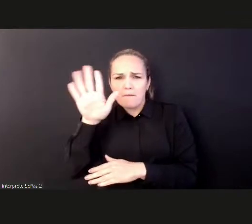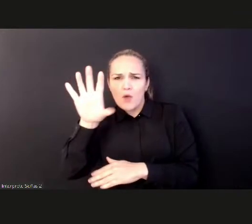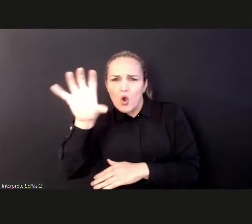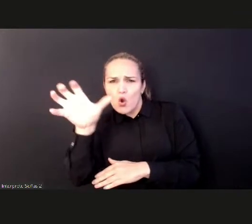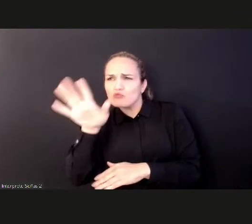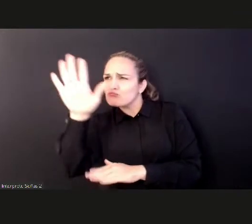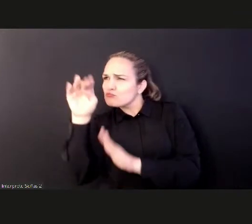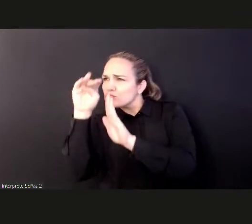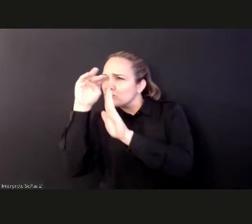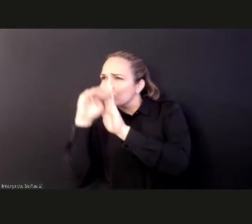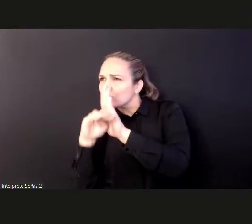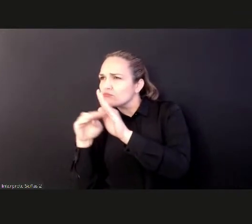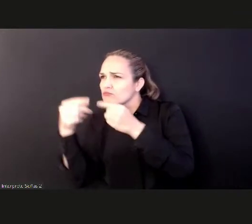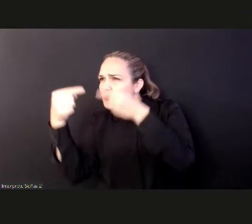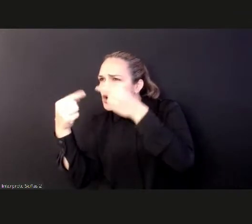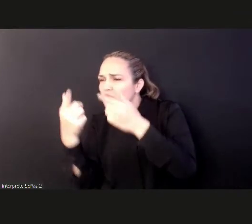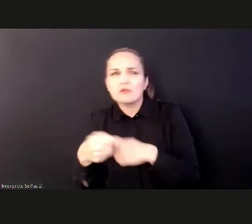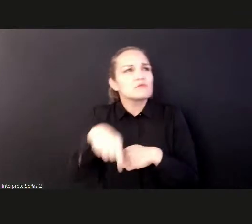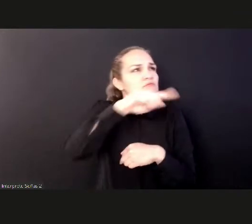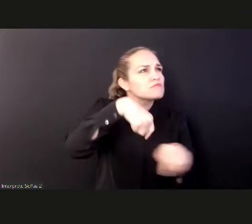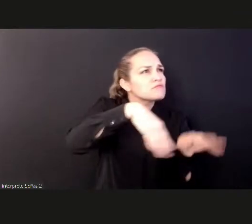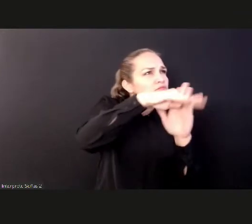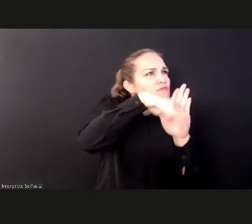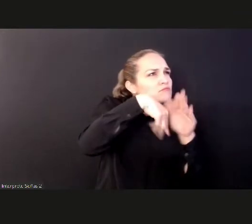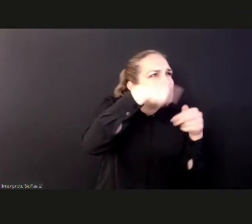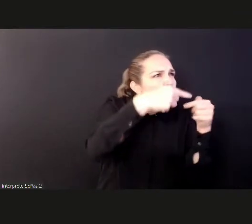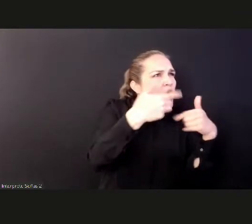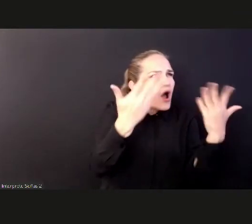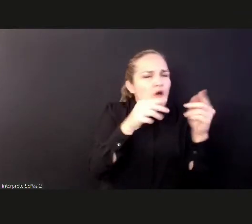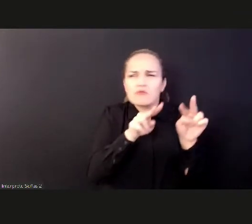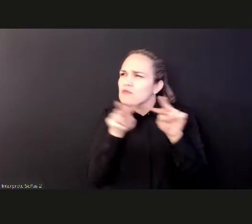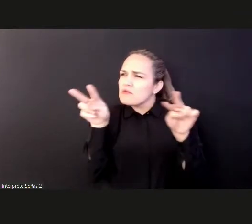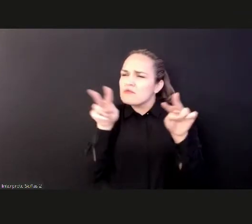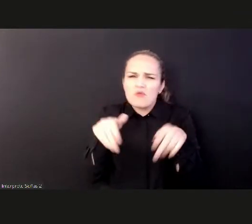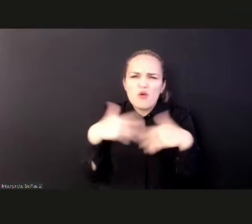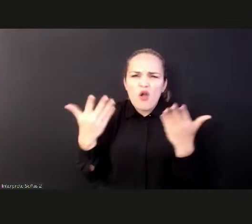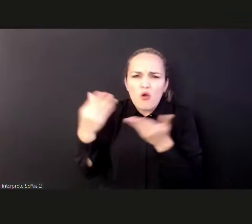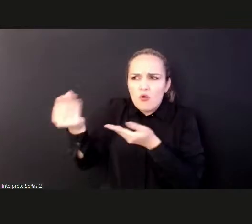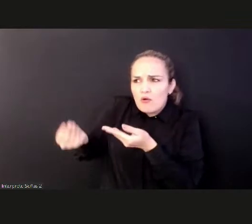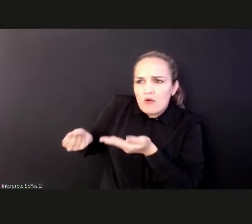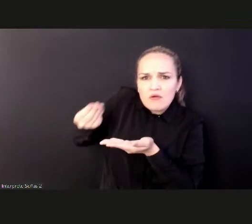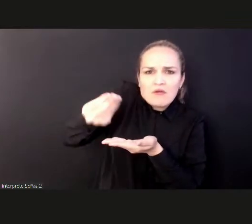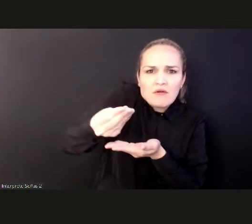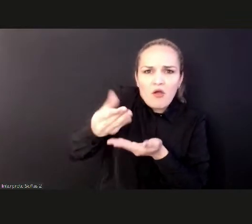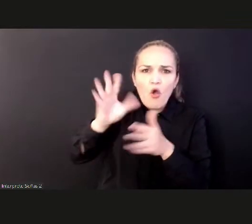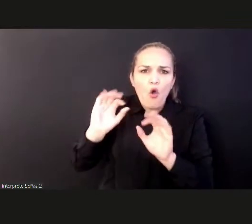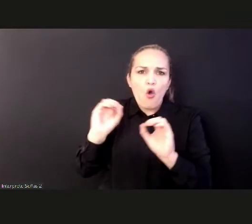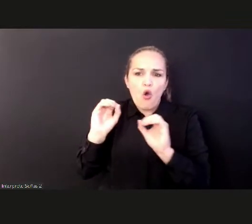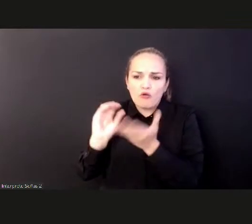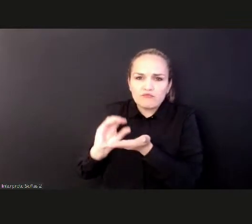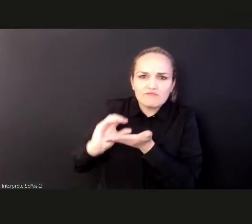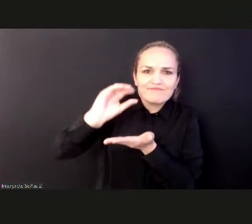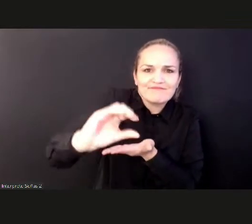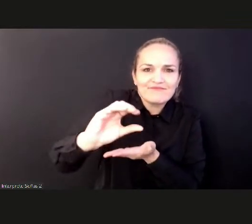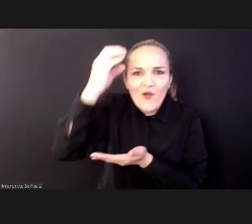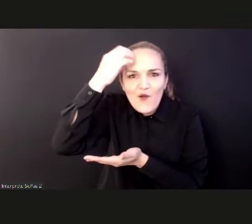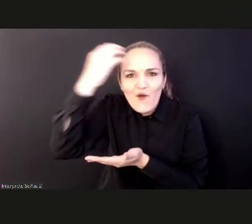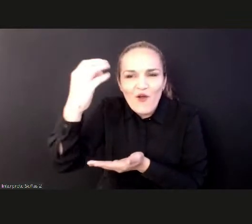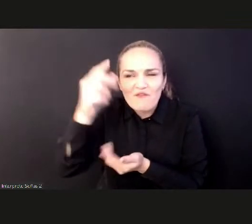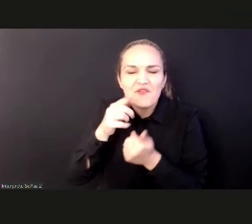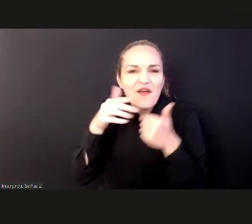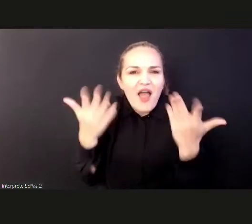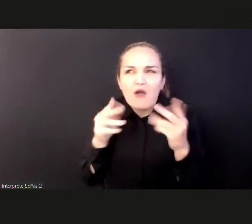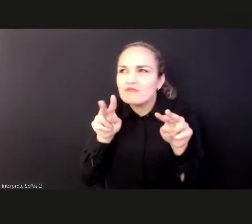support and incentivizing travel. I want to highlight a few select policies and practices that have effectively enabled travel